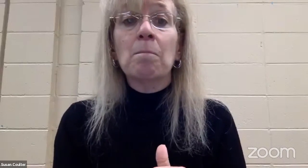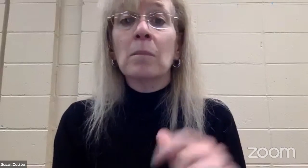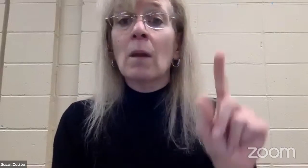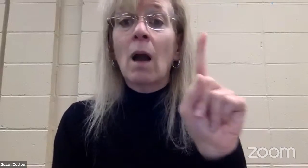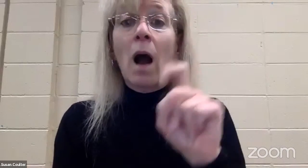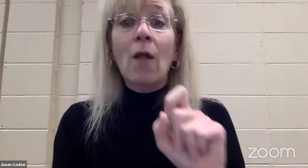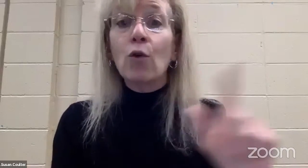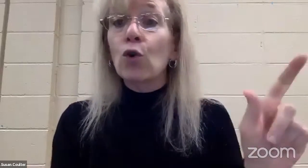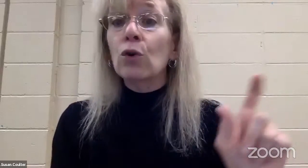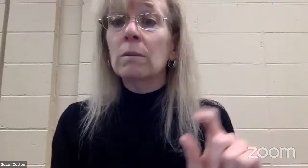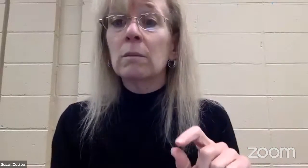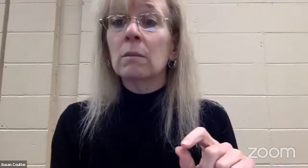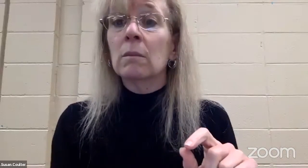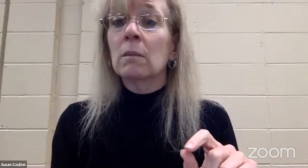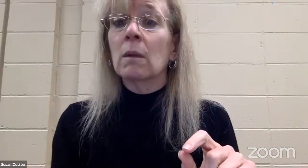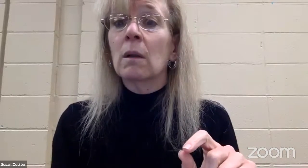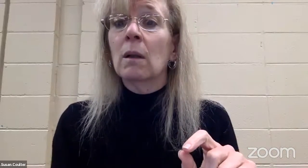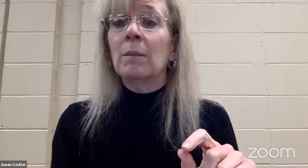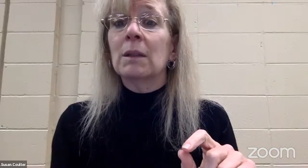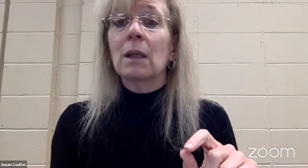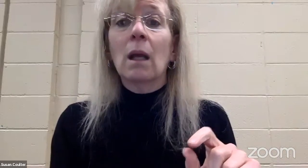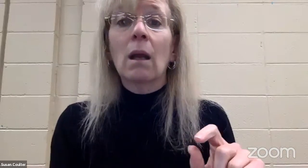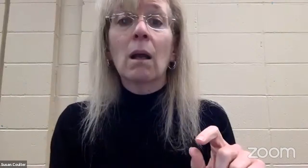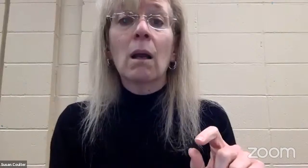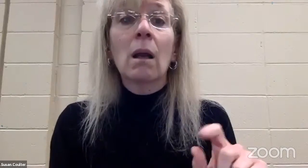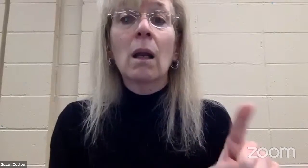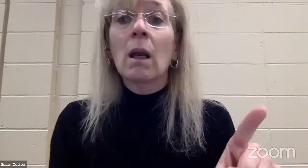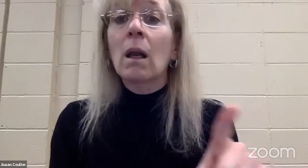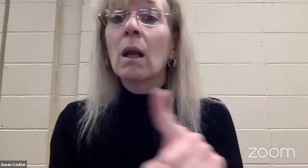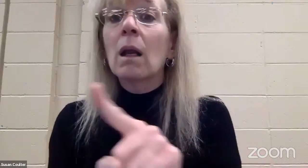Okay, other, let me see.